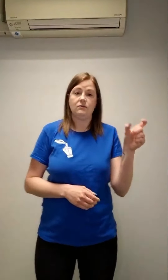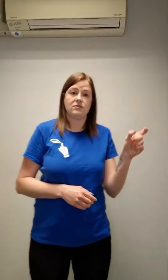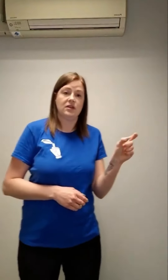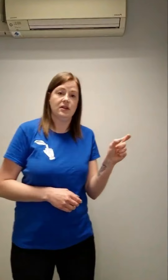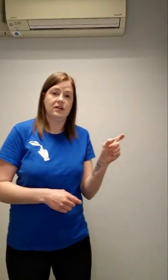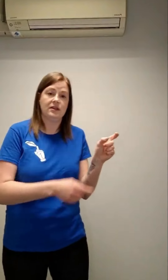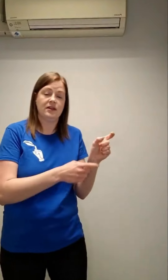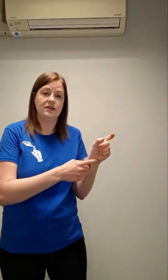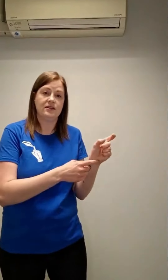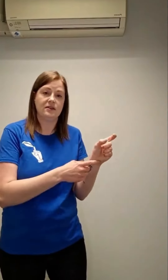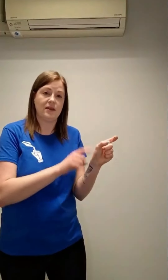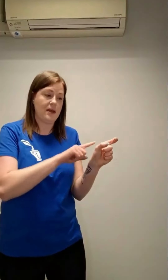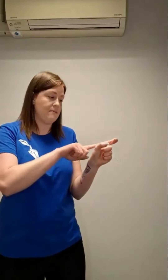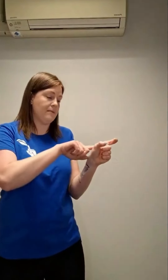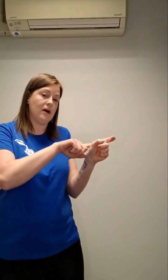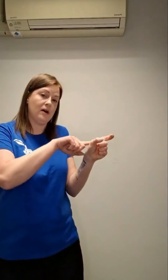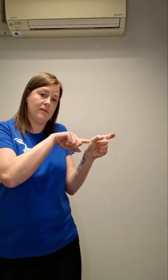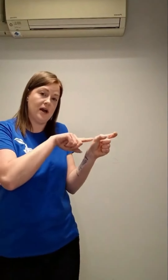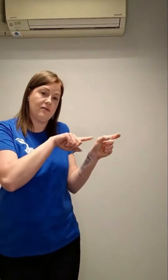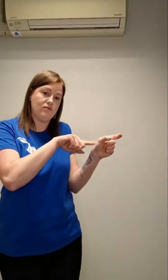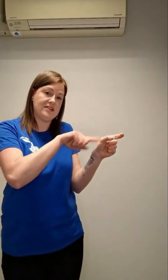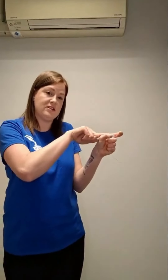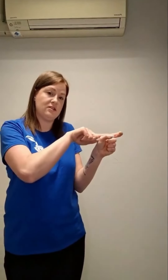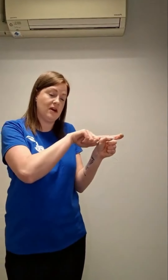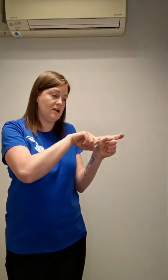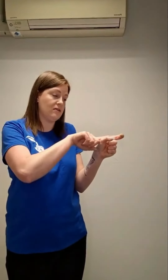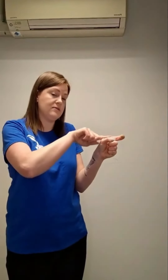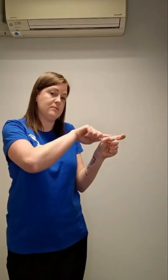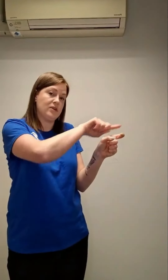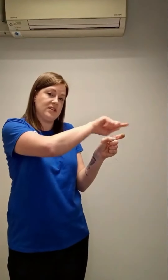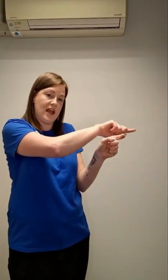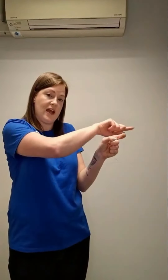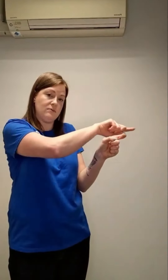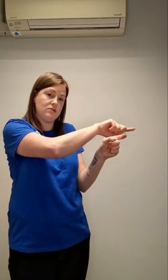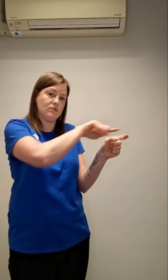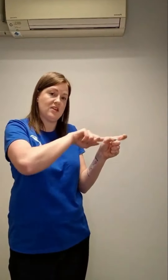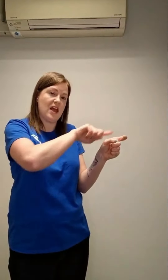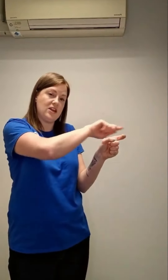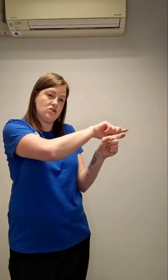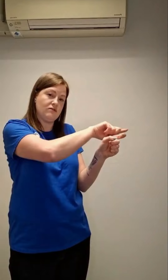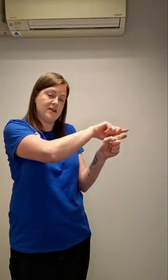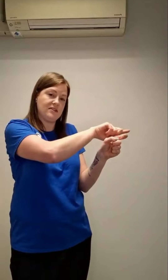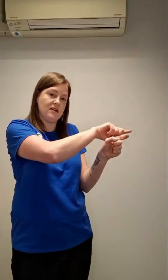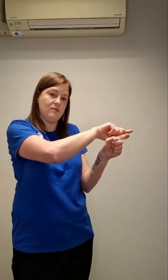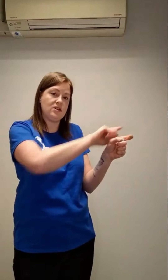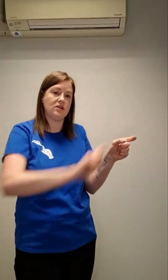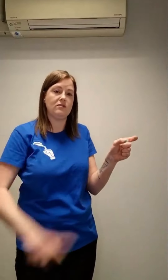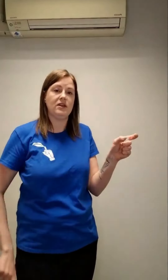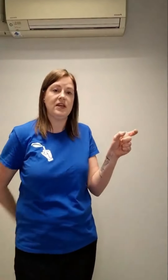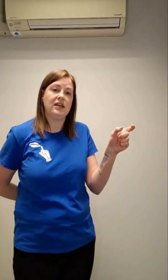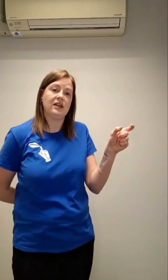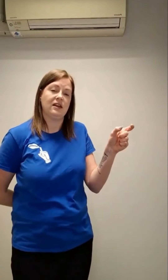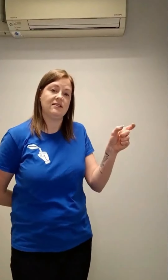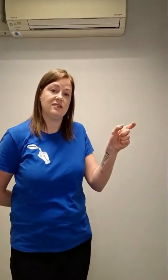Out. So again, my wrist to my knuckles is pointing out towards the edge of my signing window, like the sign